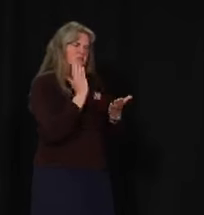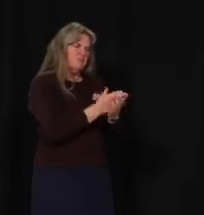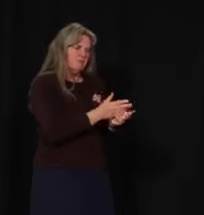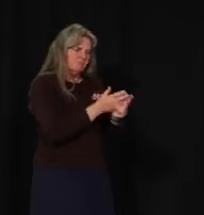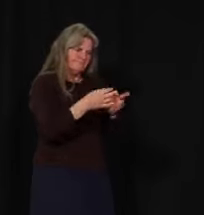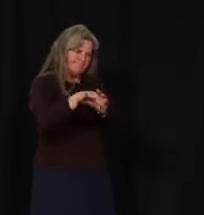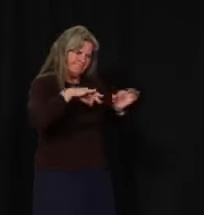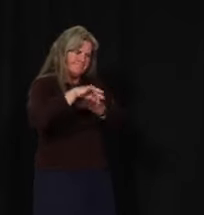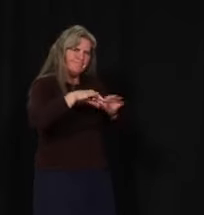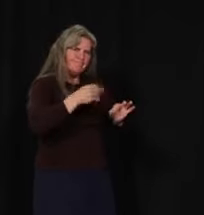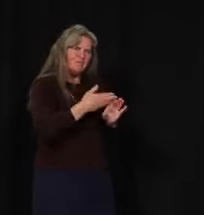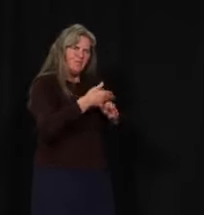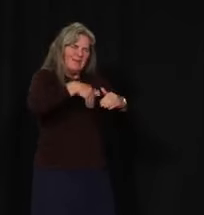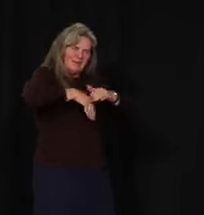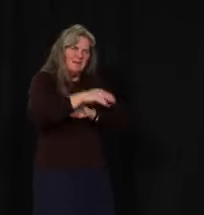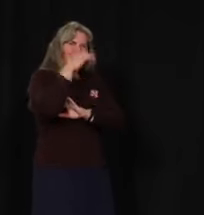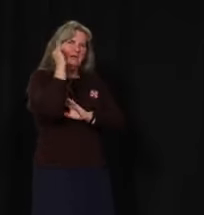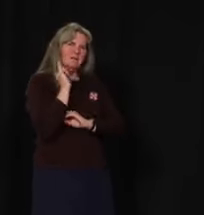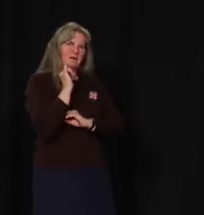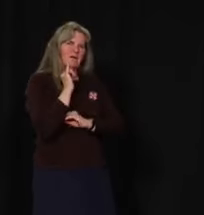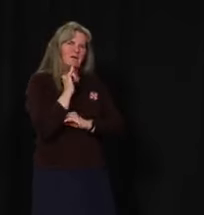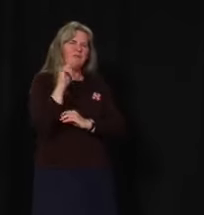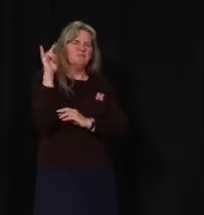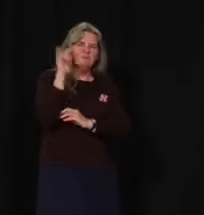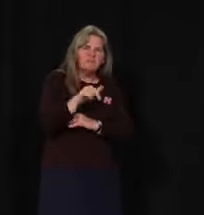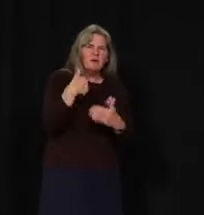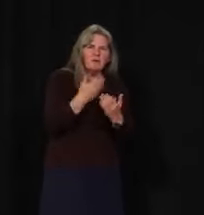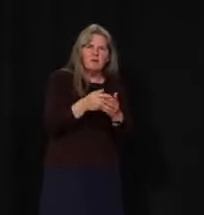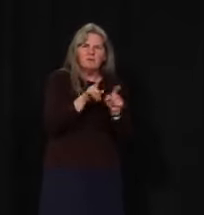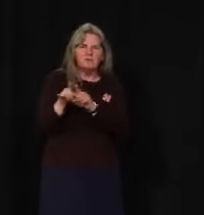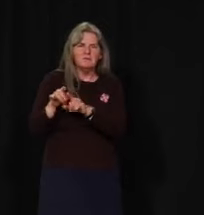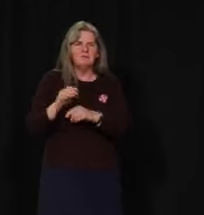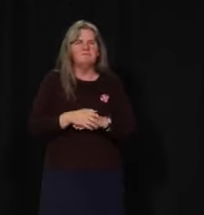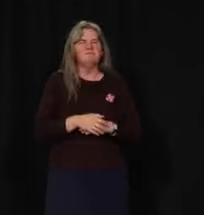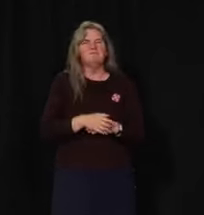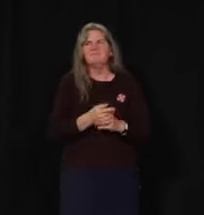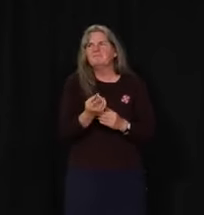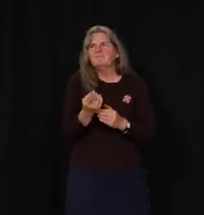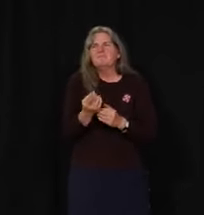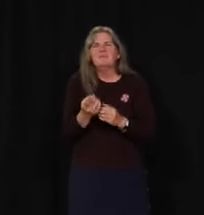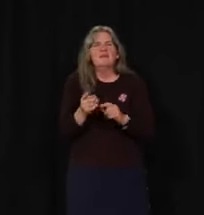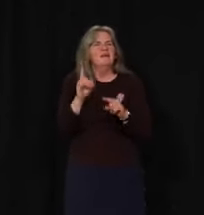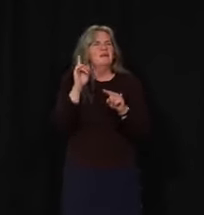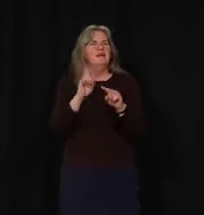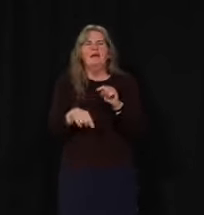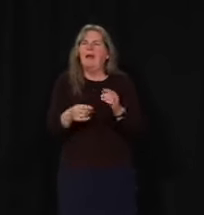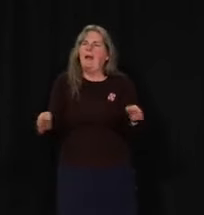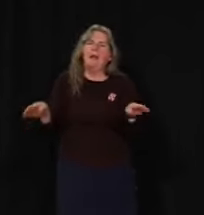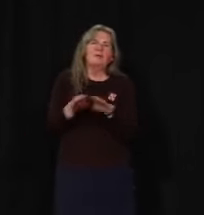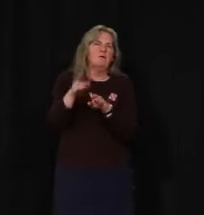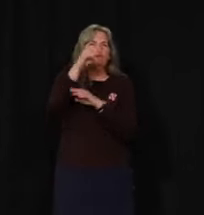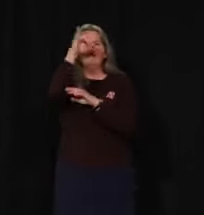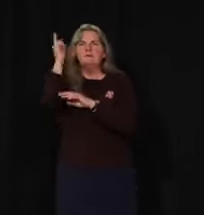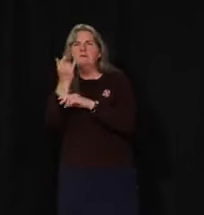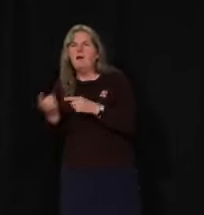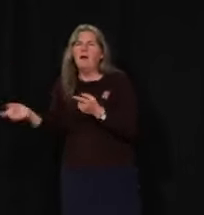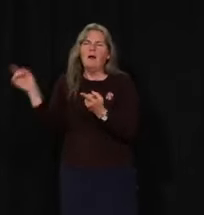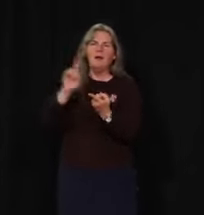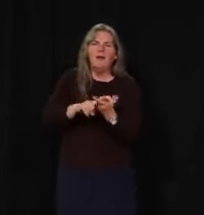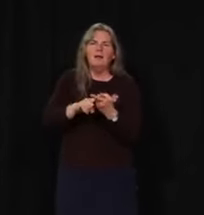We know that for many reasons we cannot keep Yukon cocooned from the rest of the country until a vaccine is found. In return, we